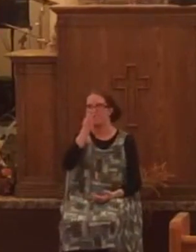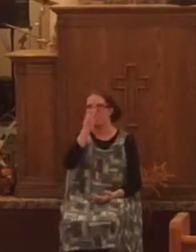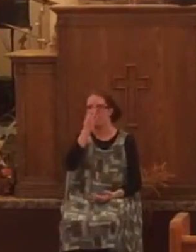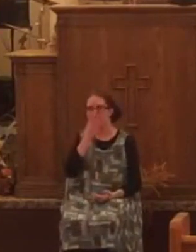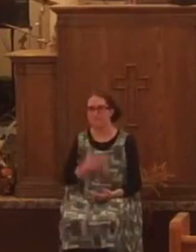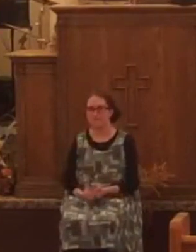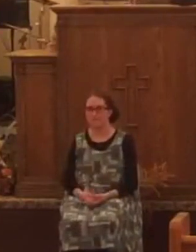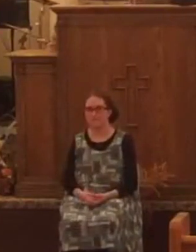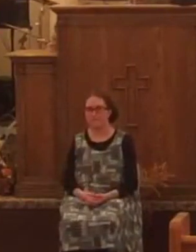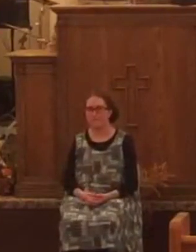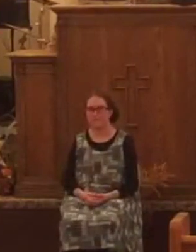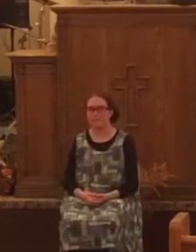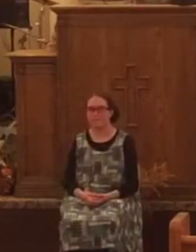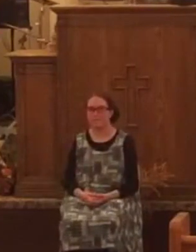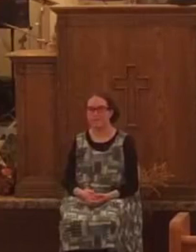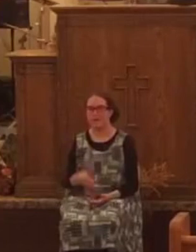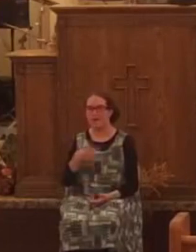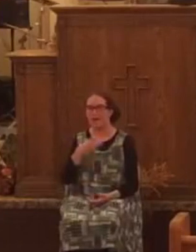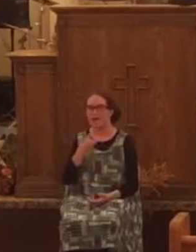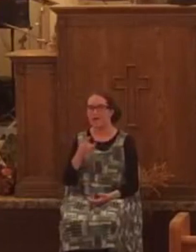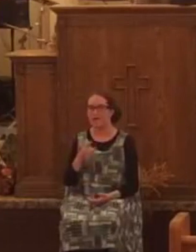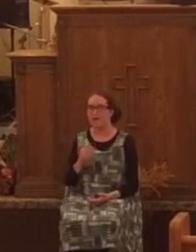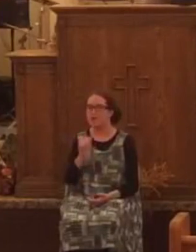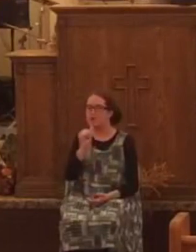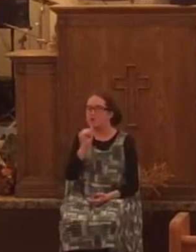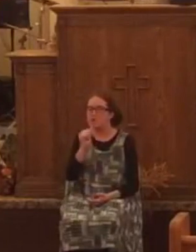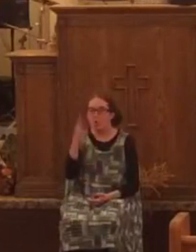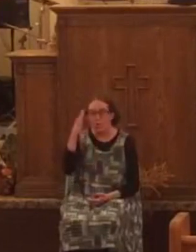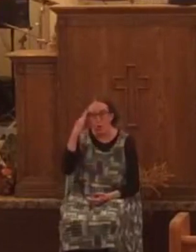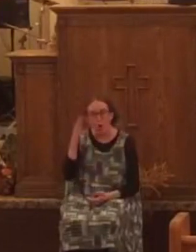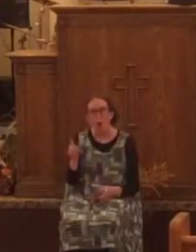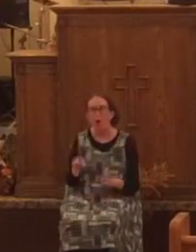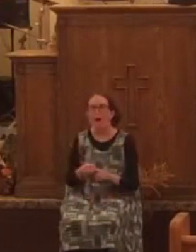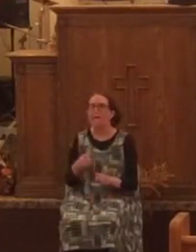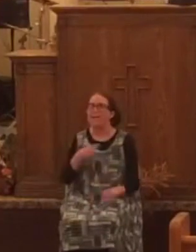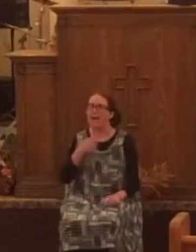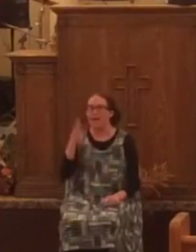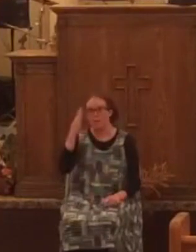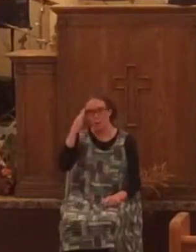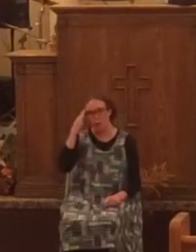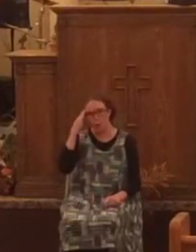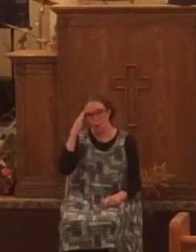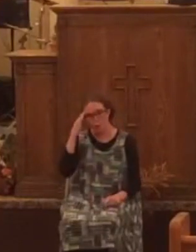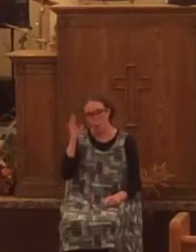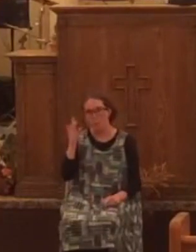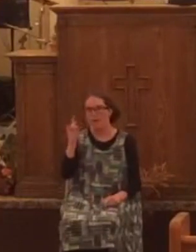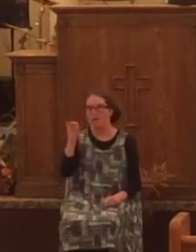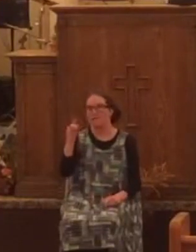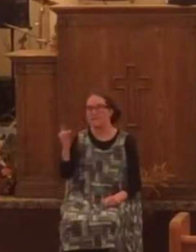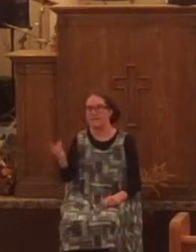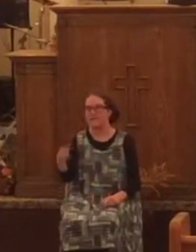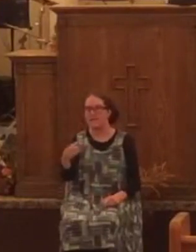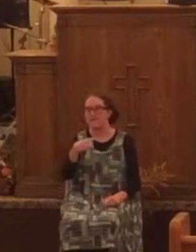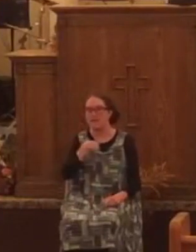Woo. Amen. I like that one. Said, you don't know like I know. Yeah. What he done for